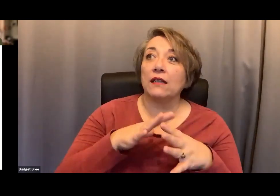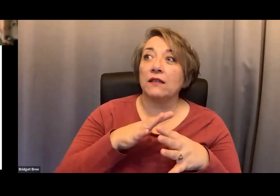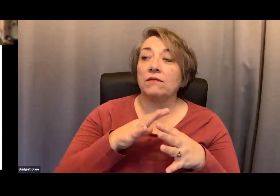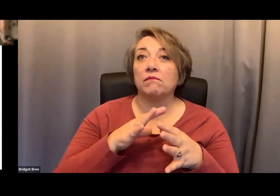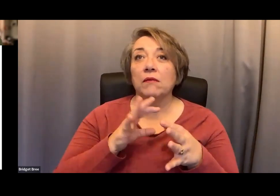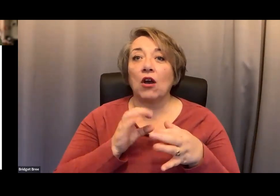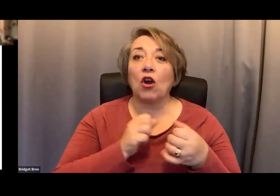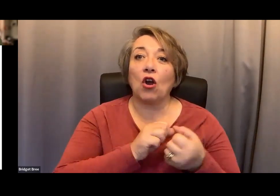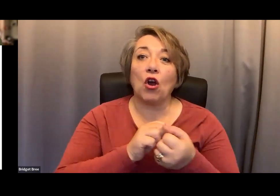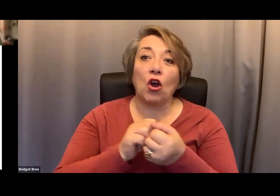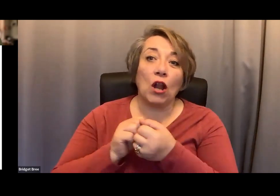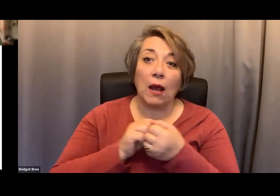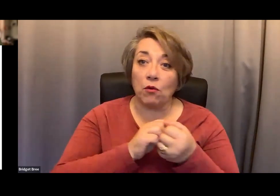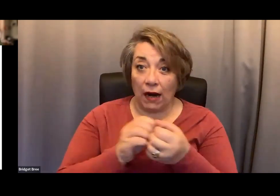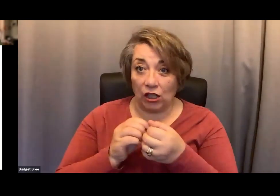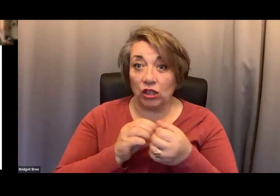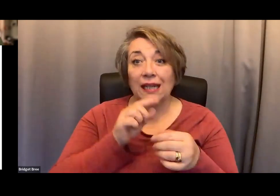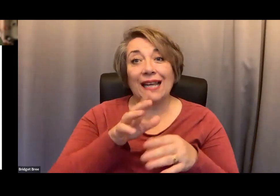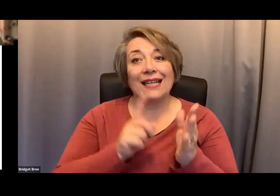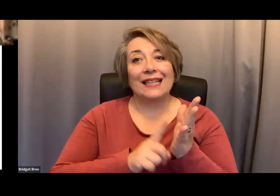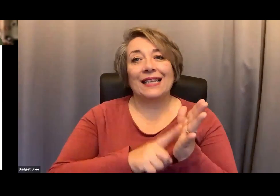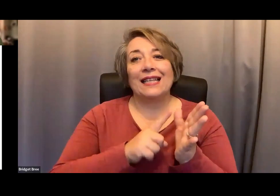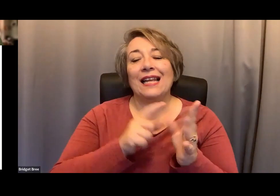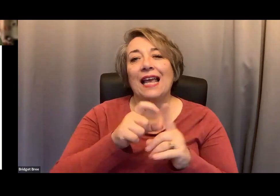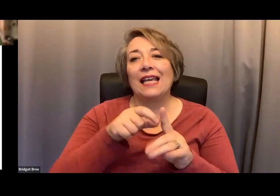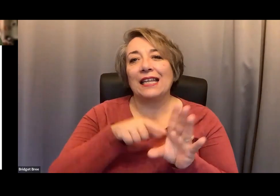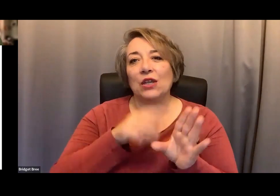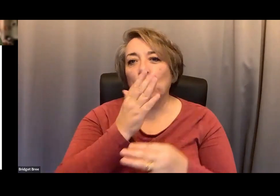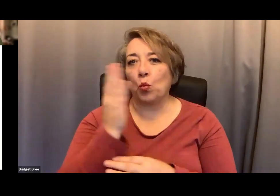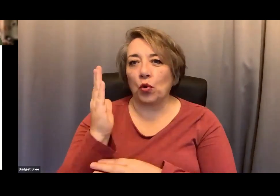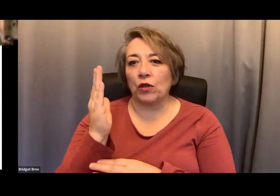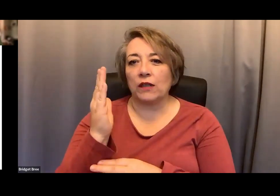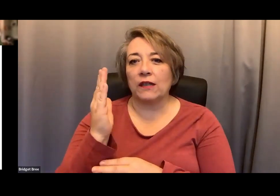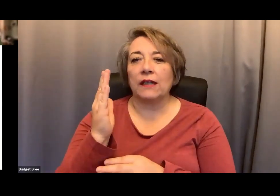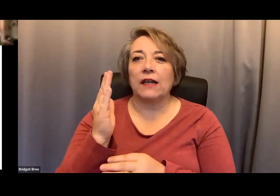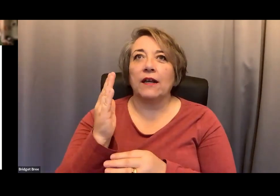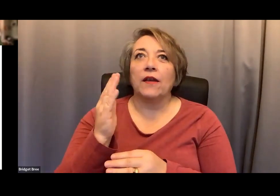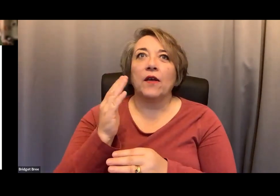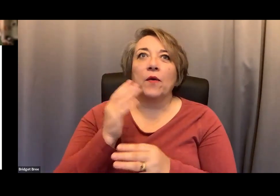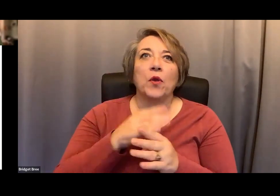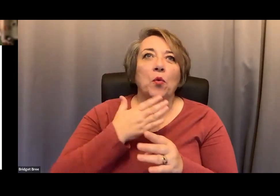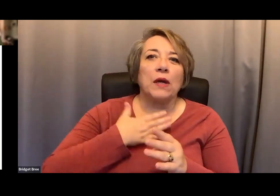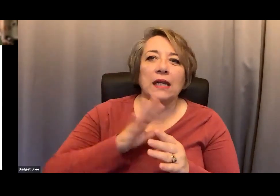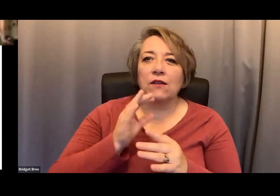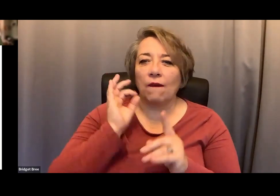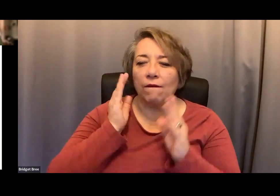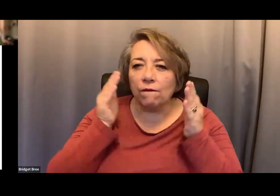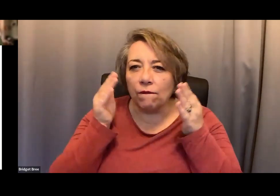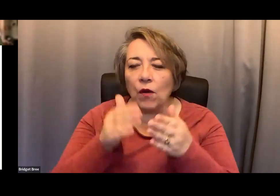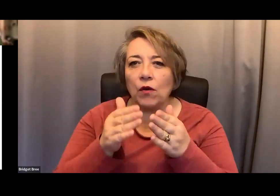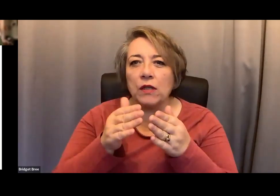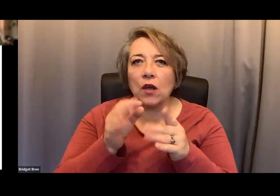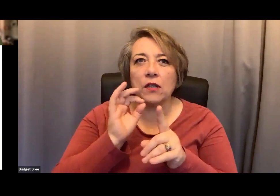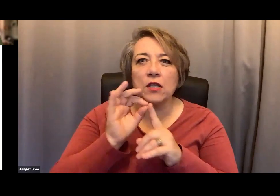Ladywood is fundamental to our wider emerging mission, focusing on the civic infrastructure that is required for neighbourhoods to be at the forefront of their